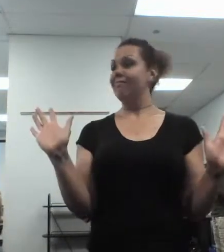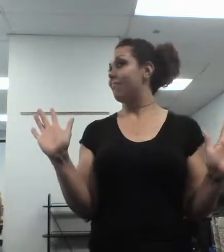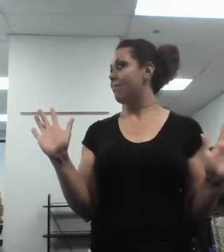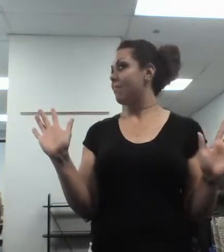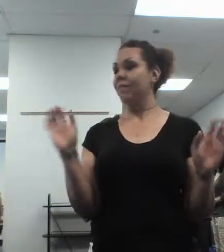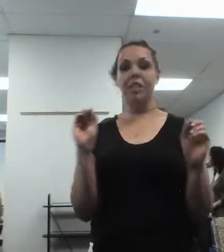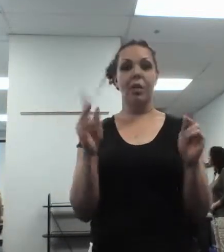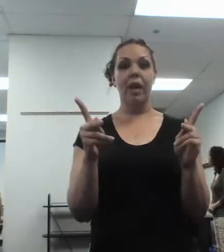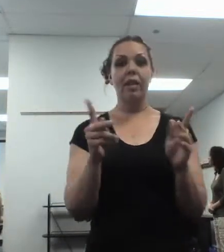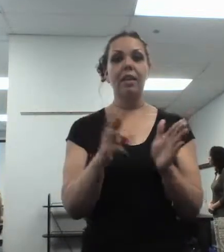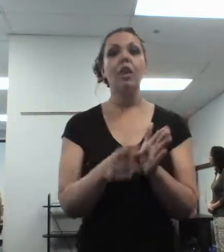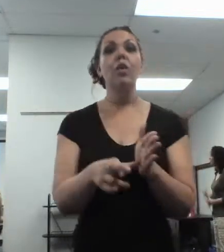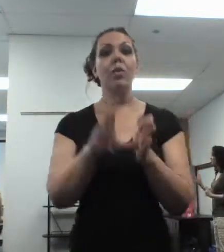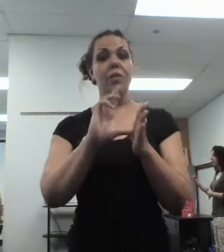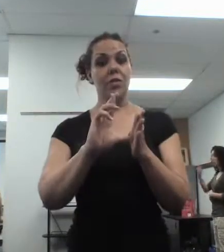Review for me. What are the tenses?